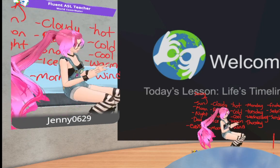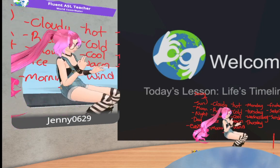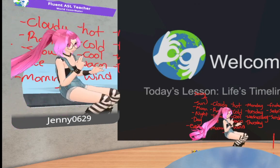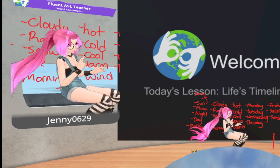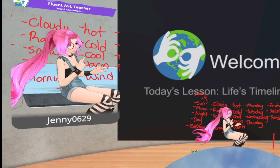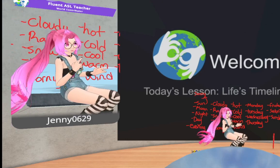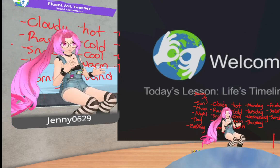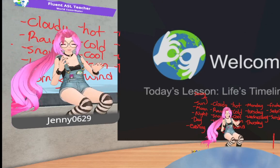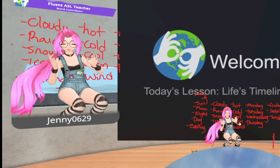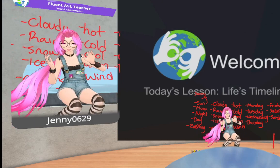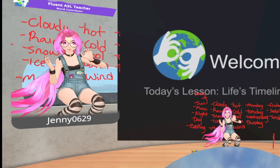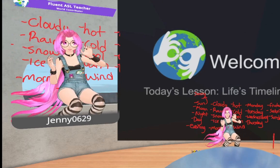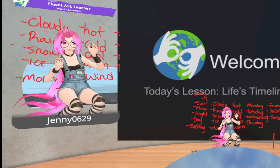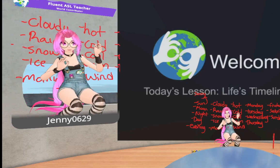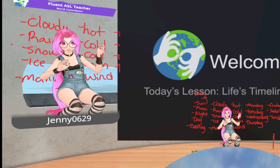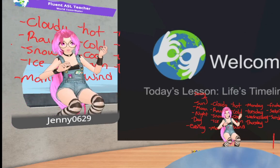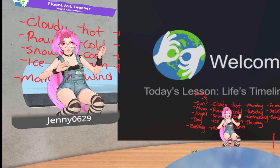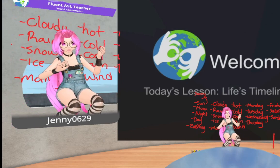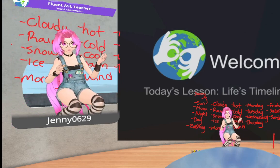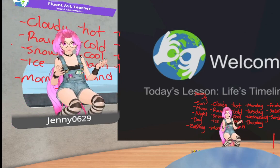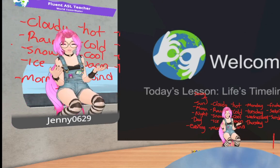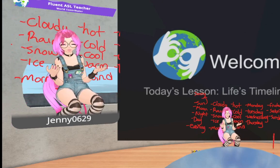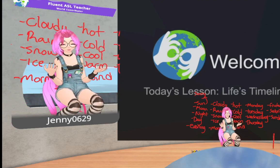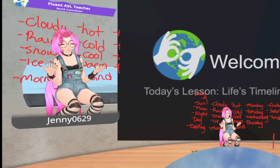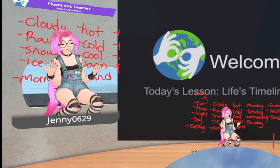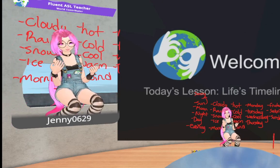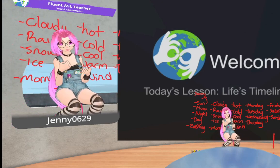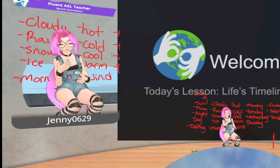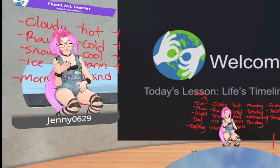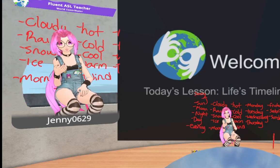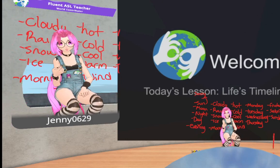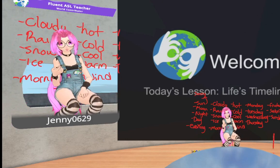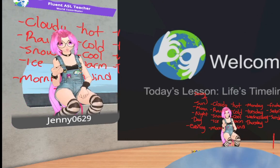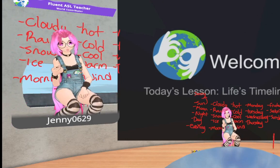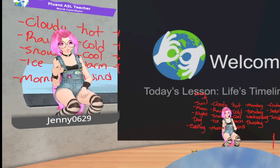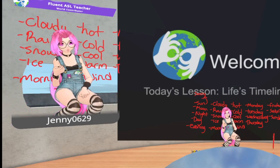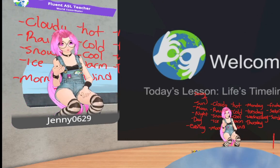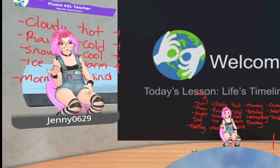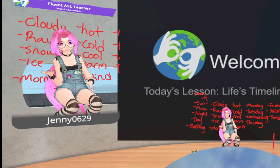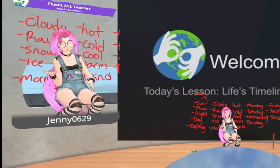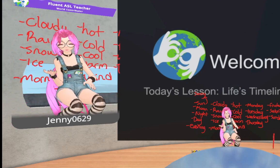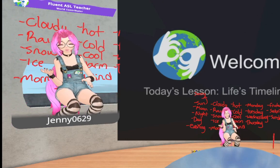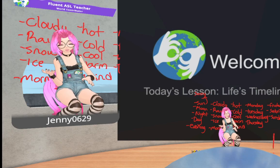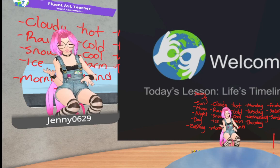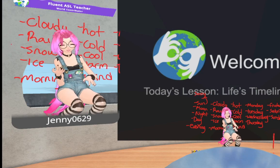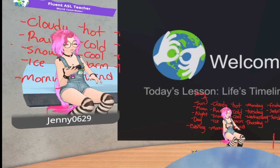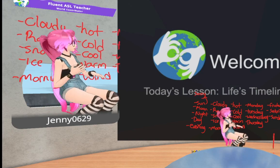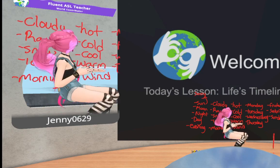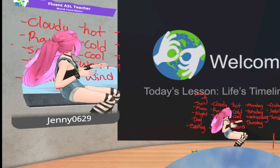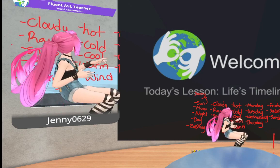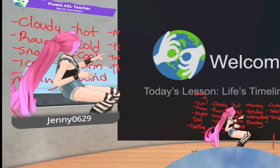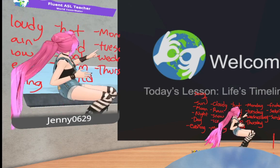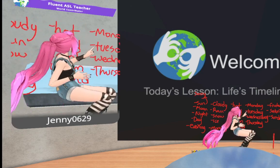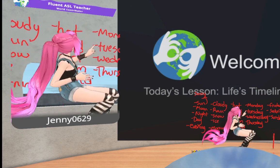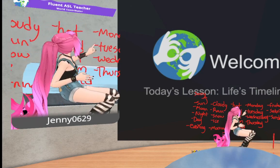Isn't that funny? Can you imagine the miscommunication of like, why are you so afraid of smoothies, dude? Like, what's your